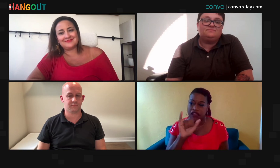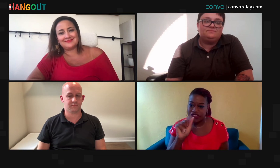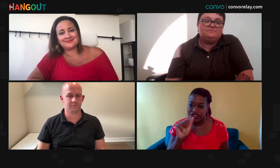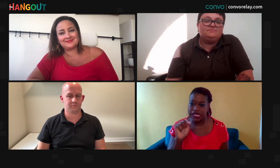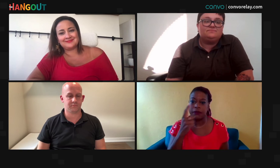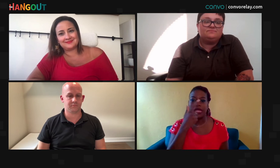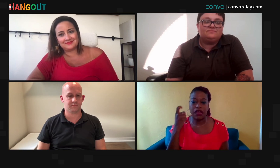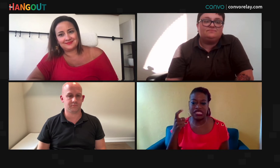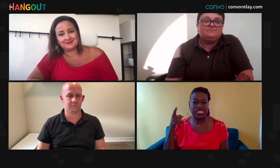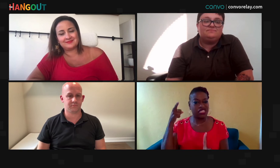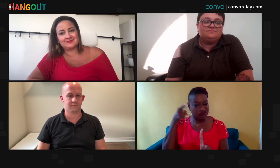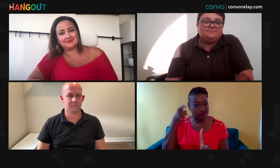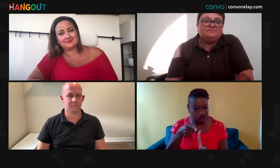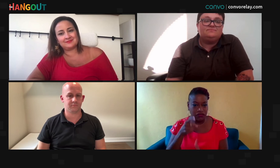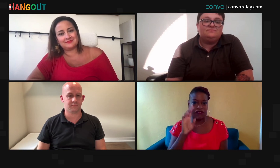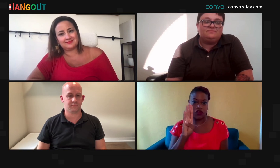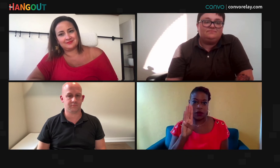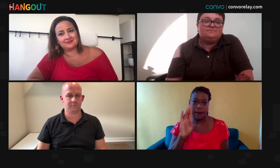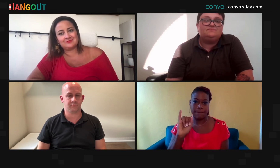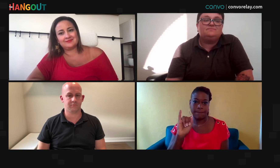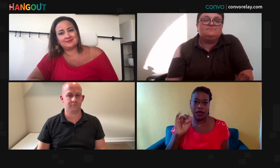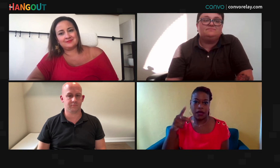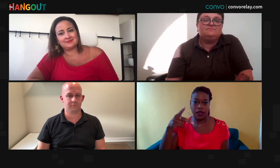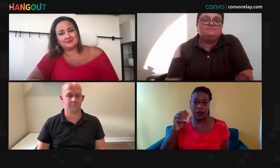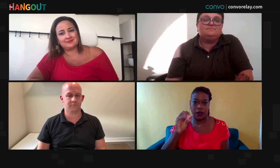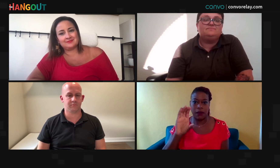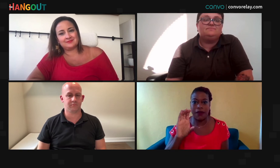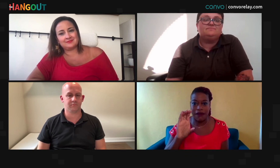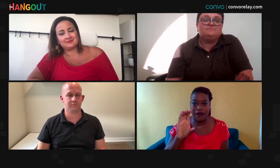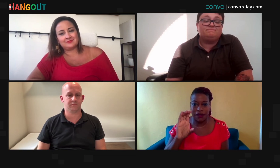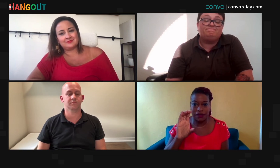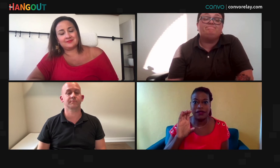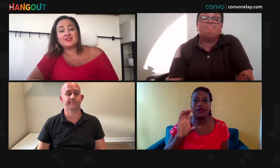involved with is amazing. I absolutely love it because it is for BIPOC